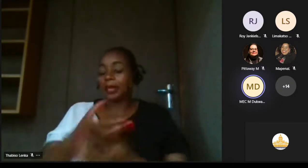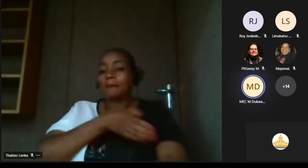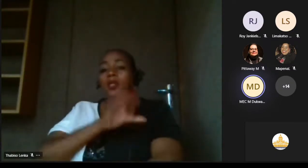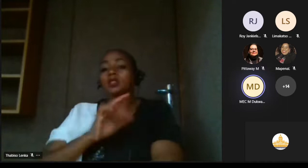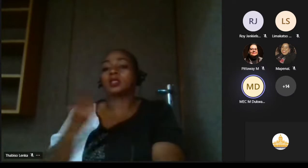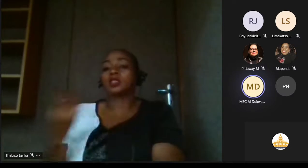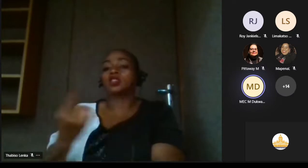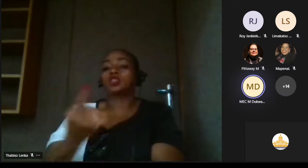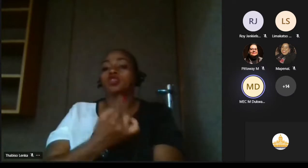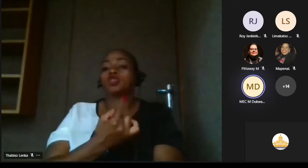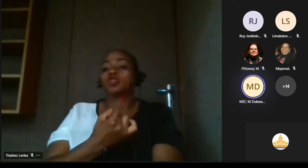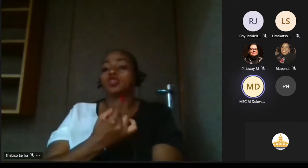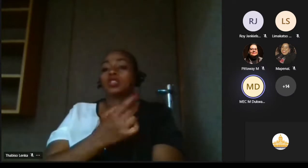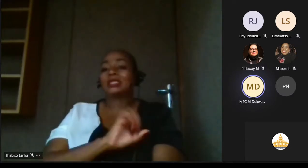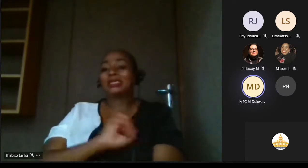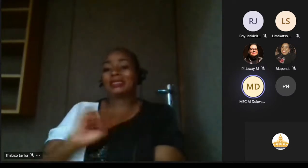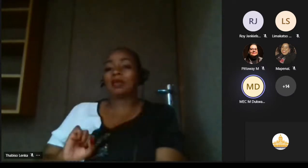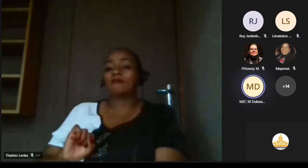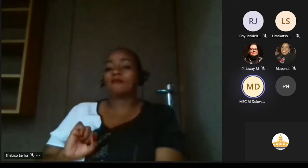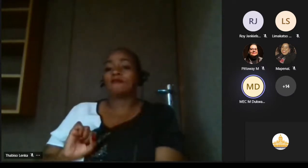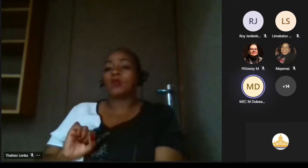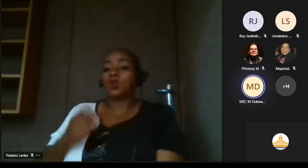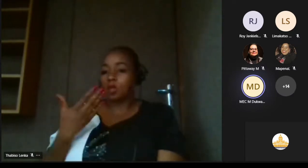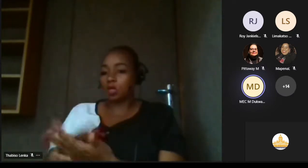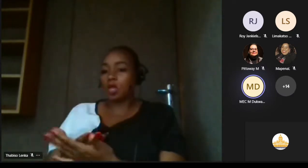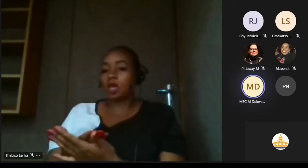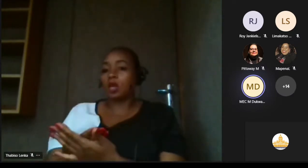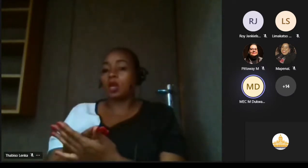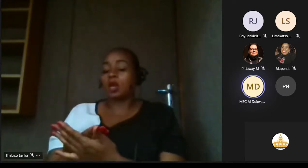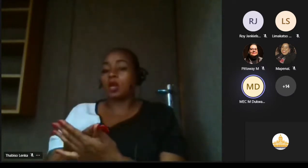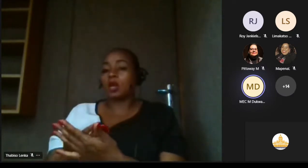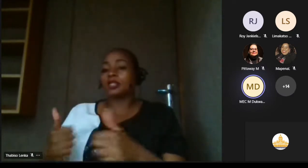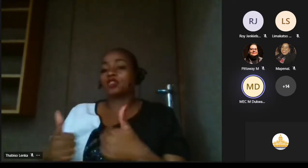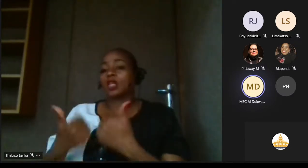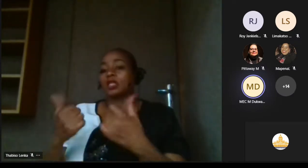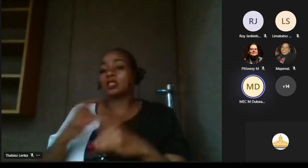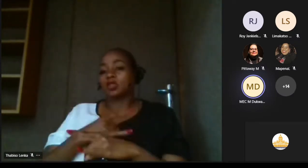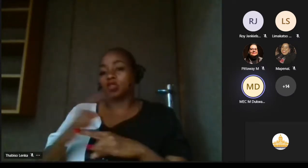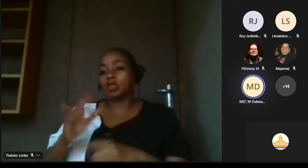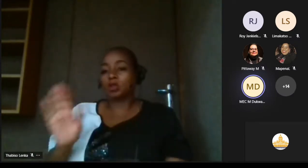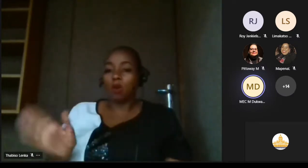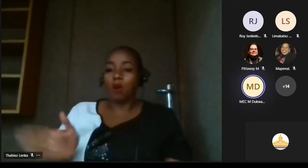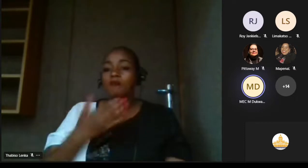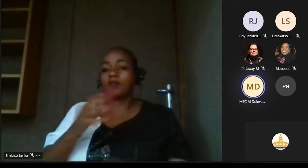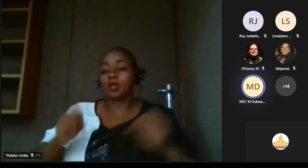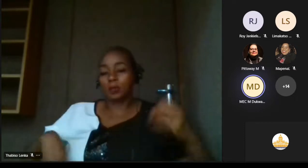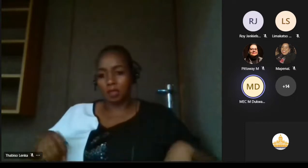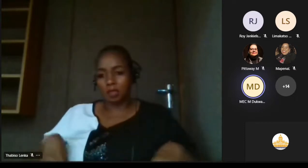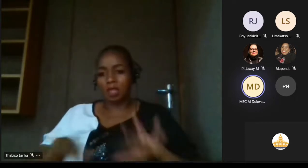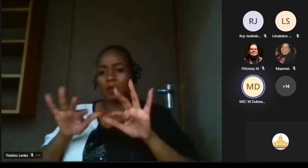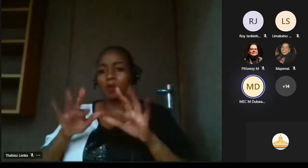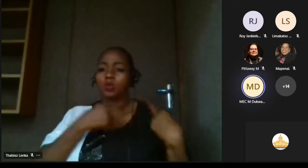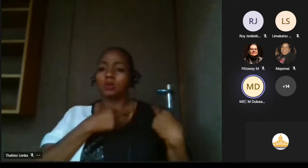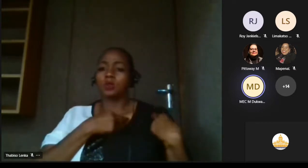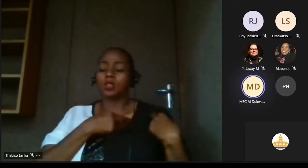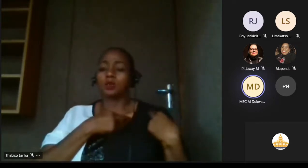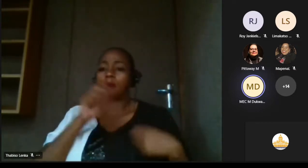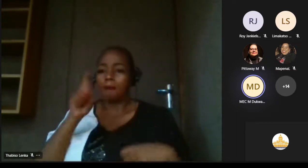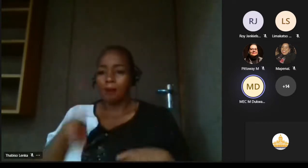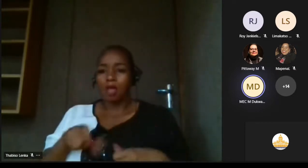officials accountable for us to overcome the twin challenges of corruption and lack of accountability in our society.